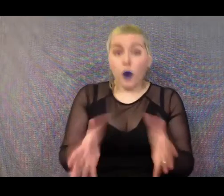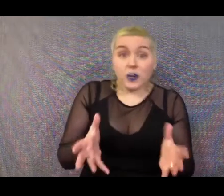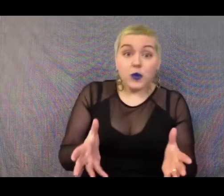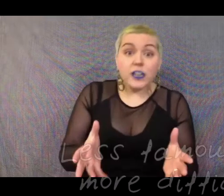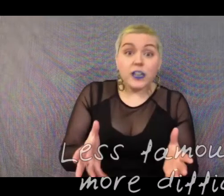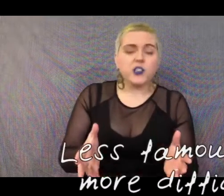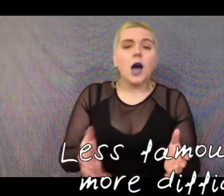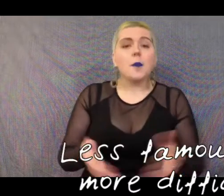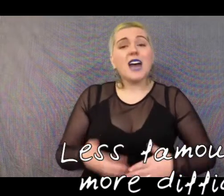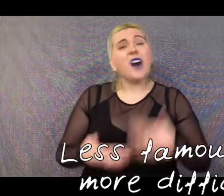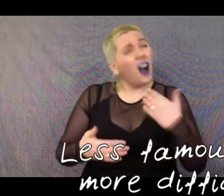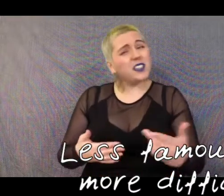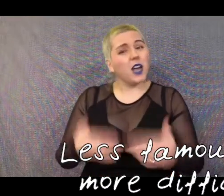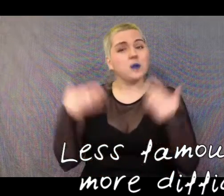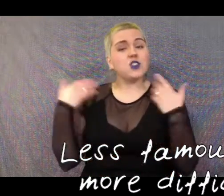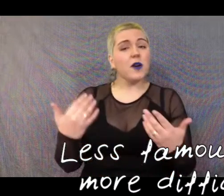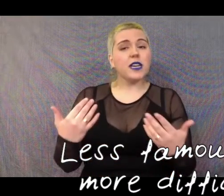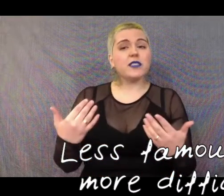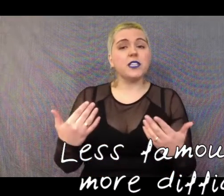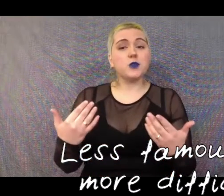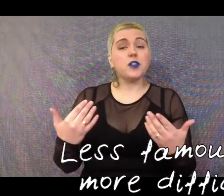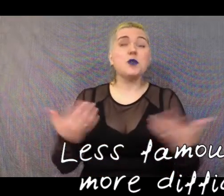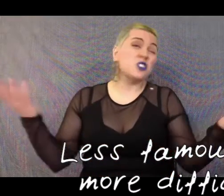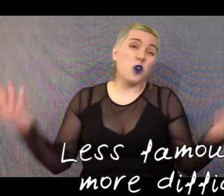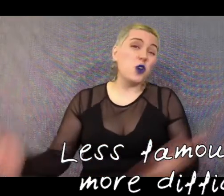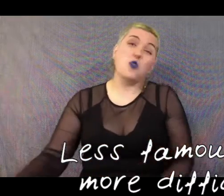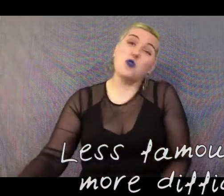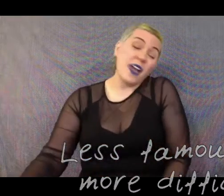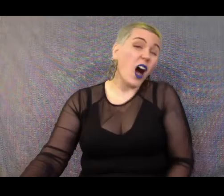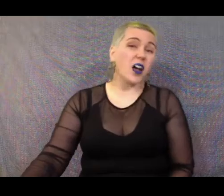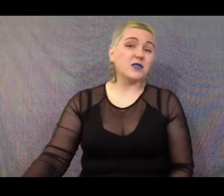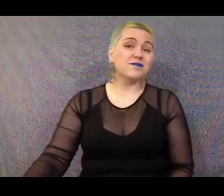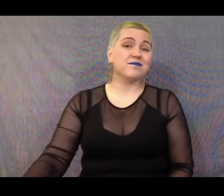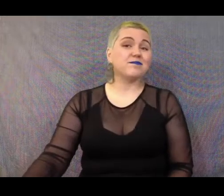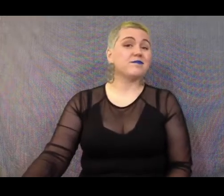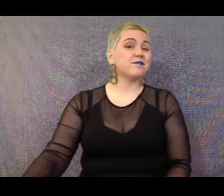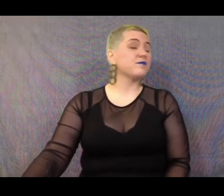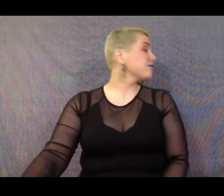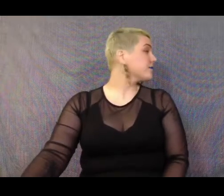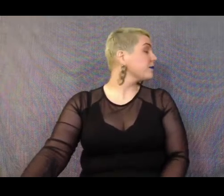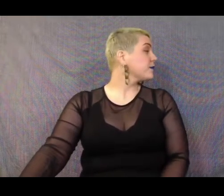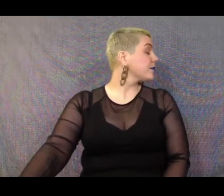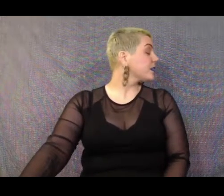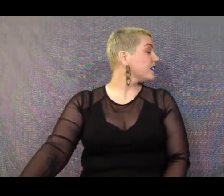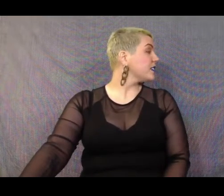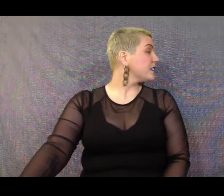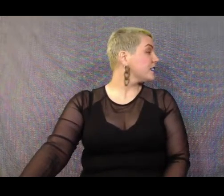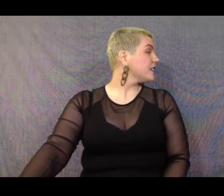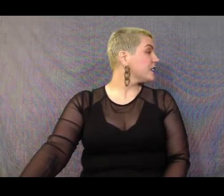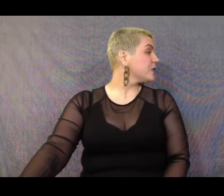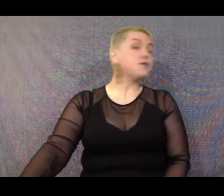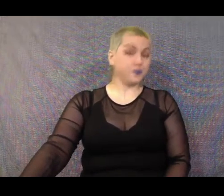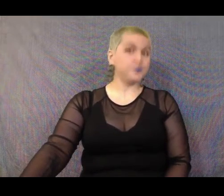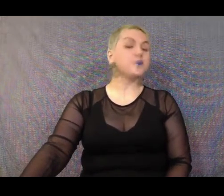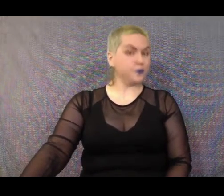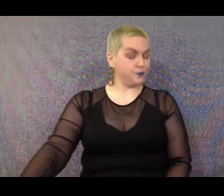have great research, but have a harder time sharing it since reviewers don't know who they are. People have also noted the Matilda